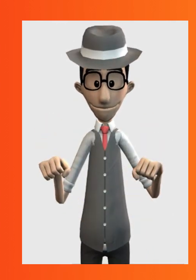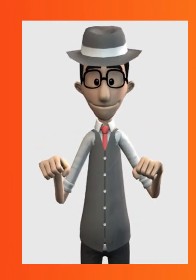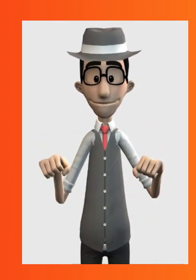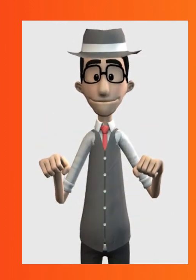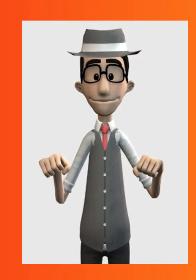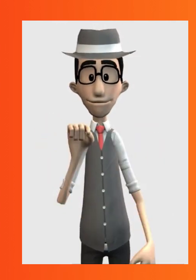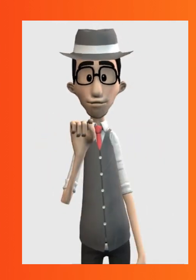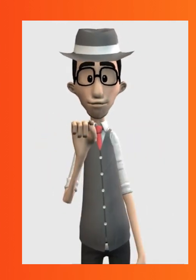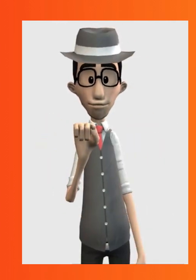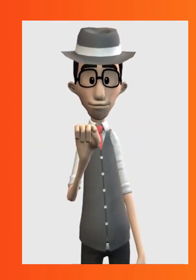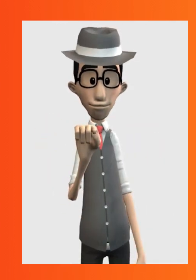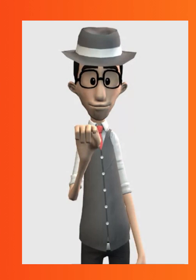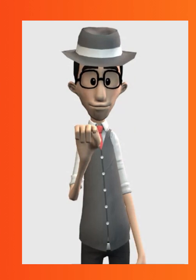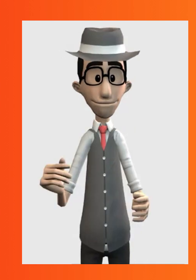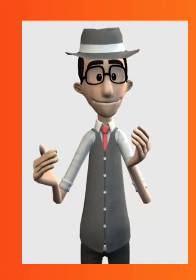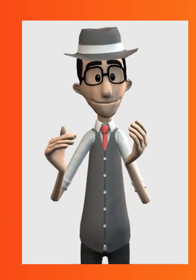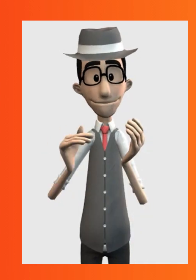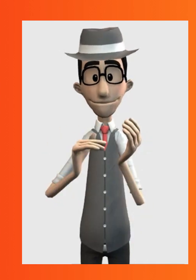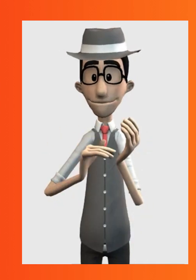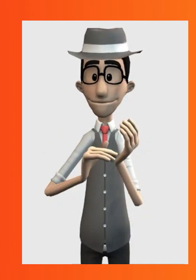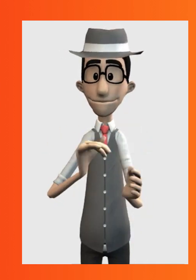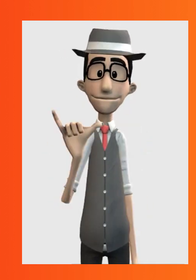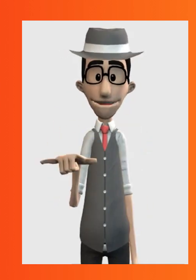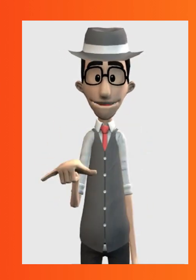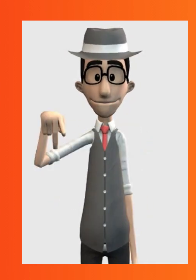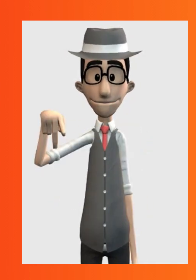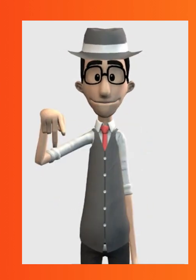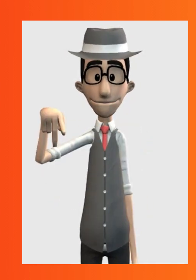Can you repeat that, please?